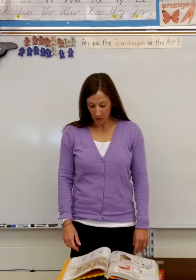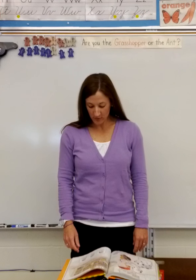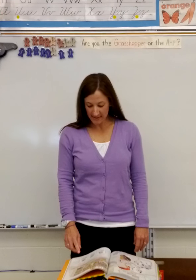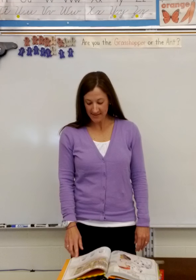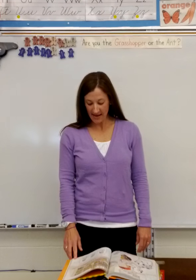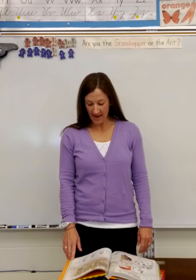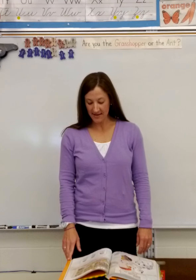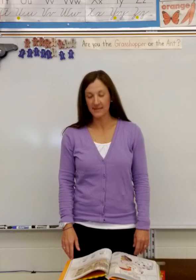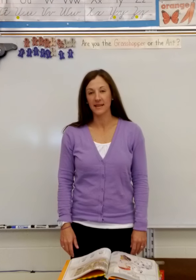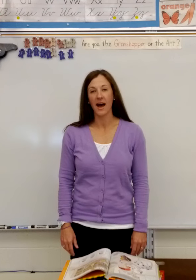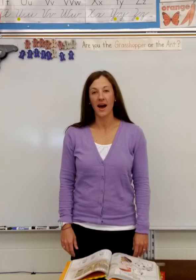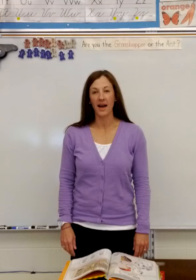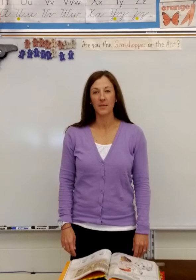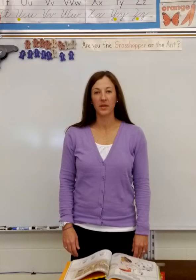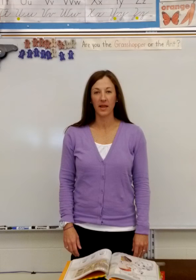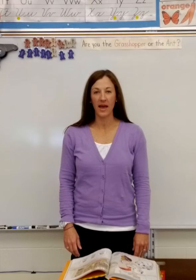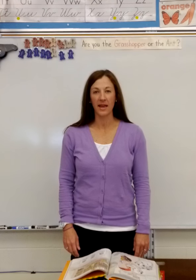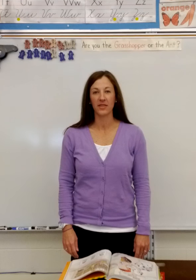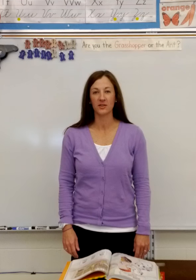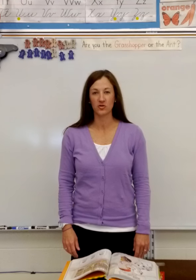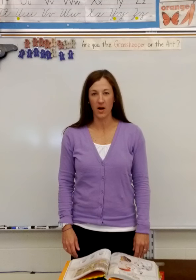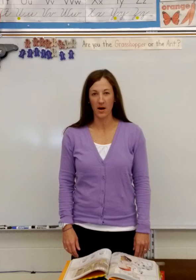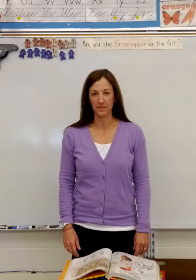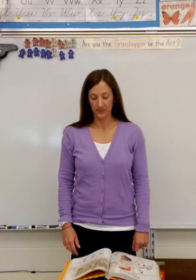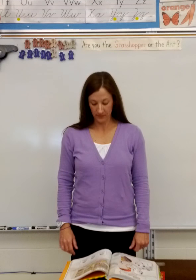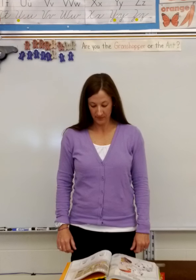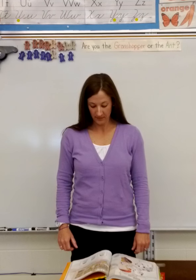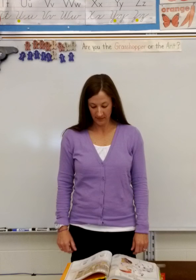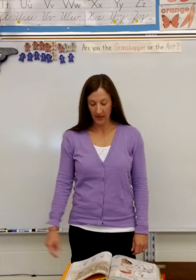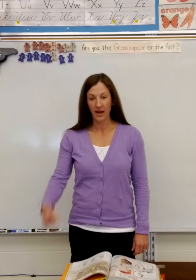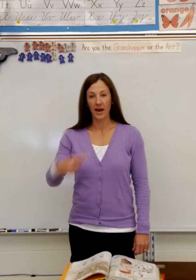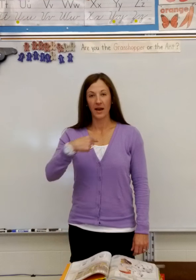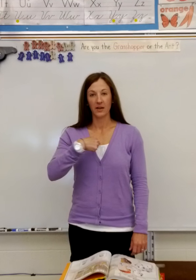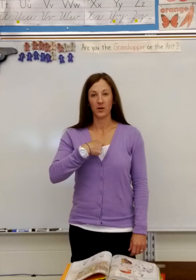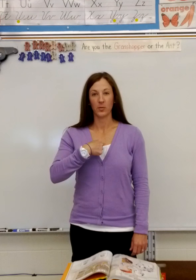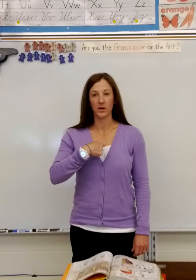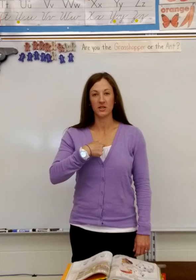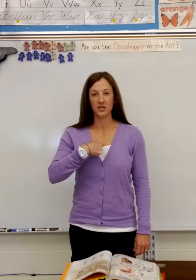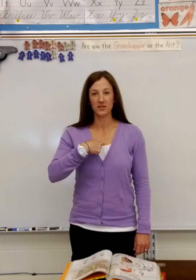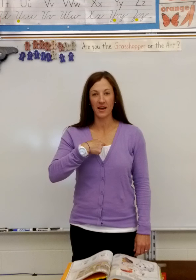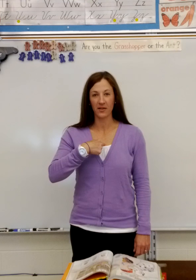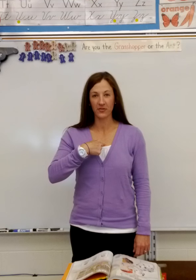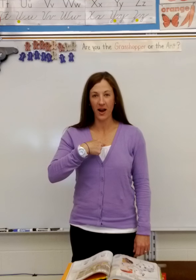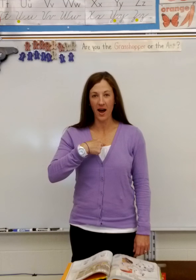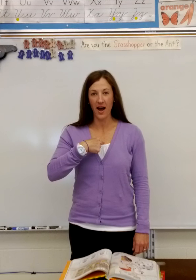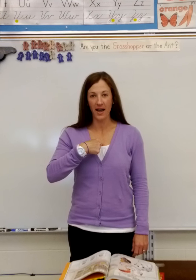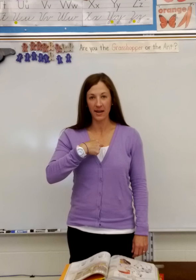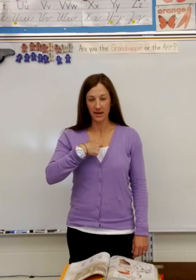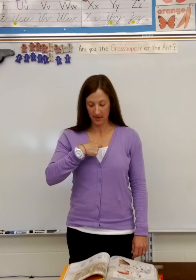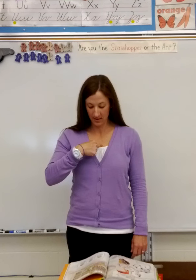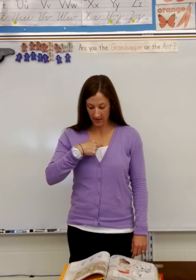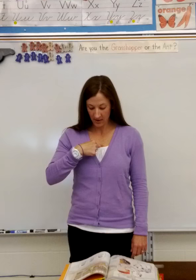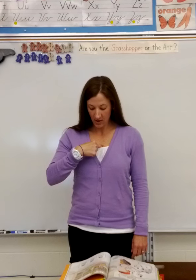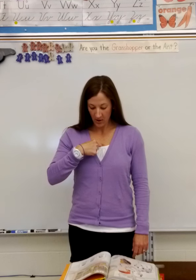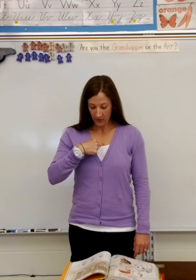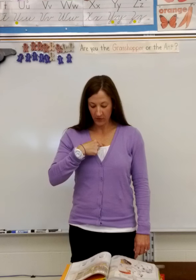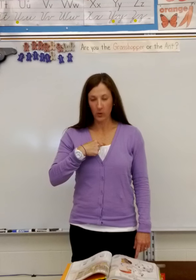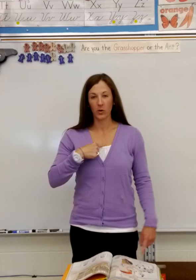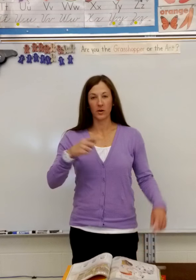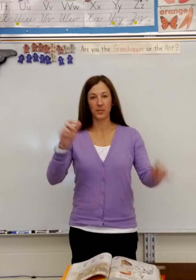Moses says, I play the drum. You point to yourself for I. For the word